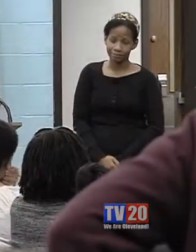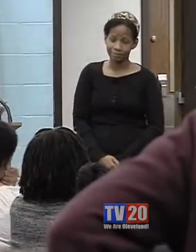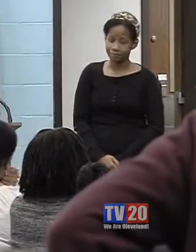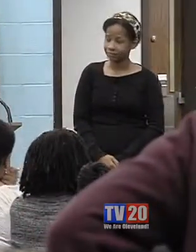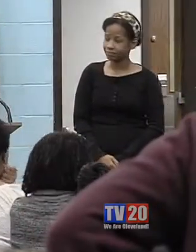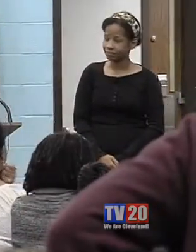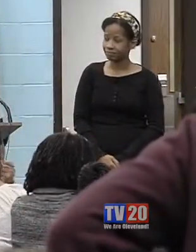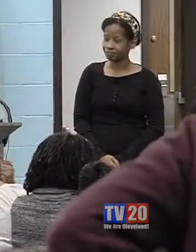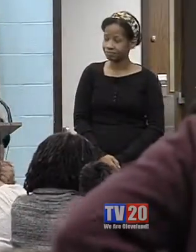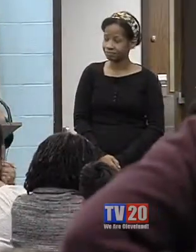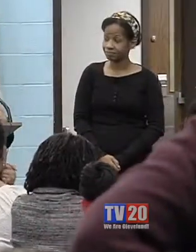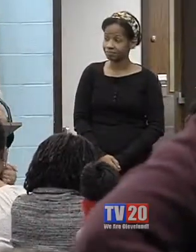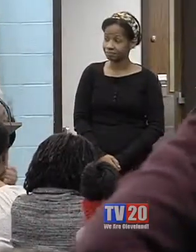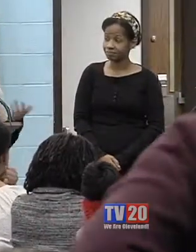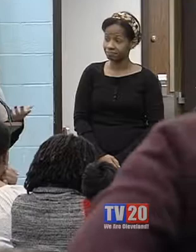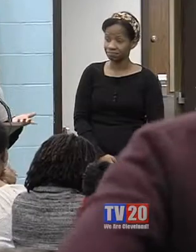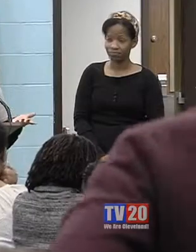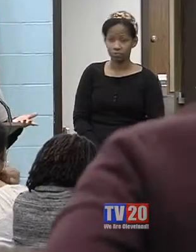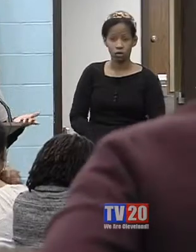However,